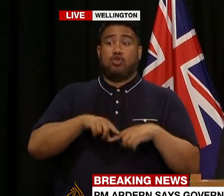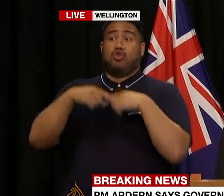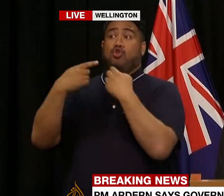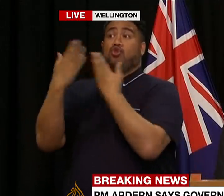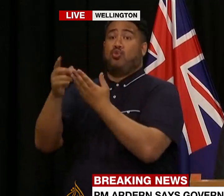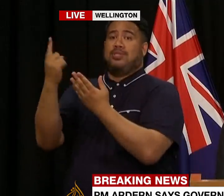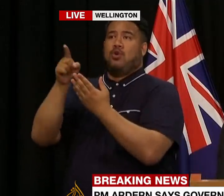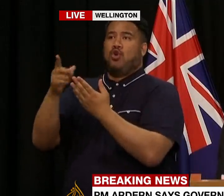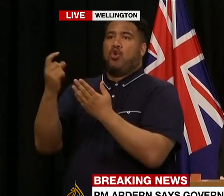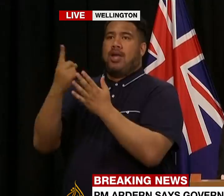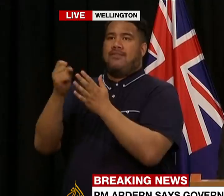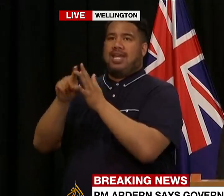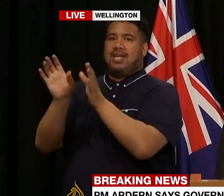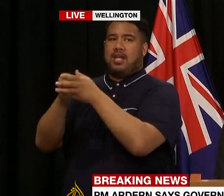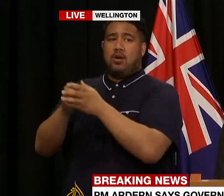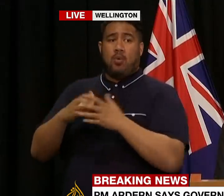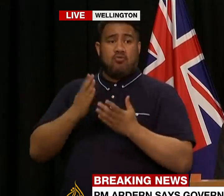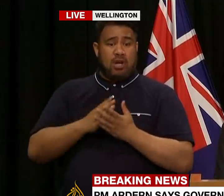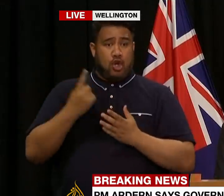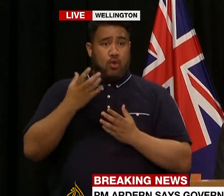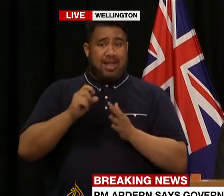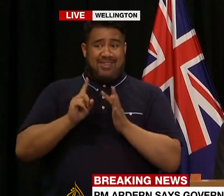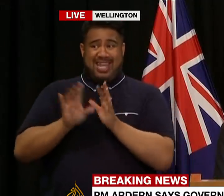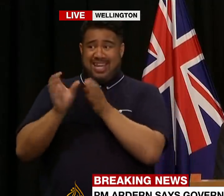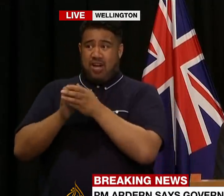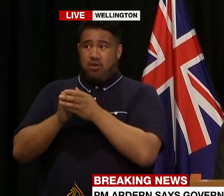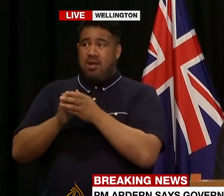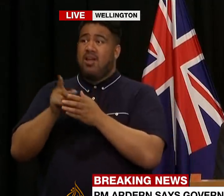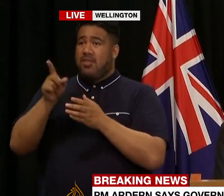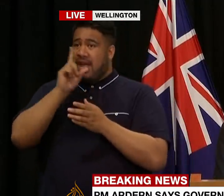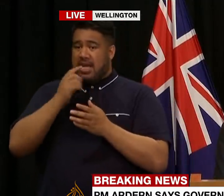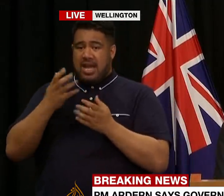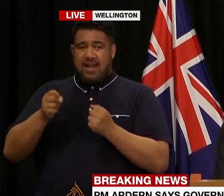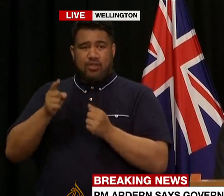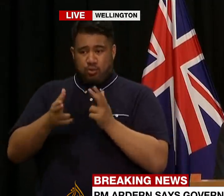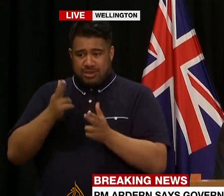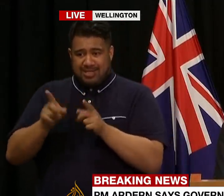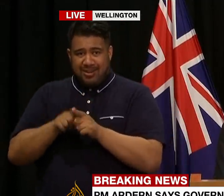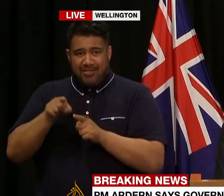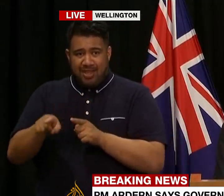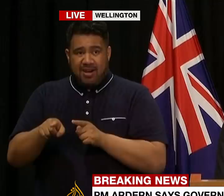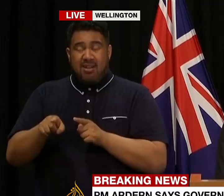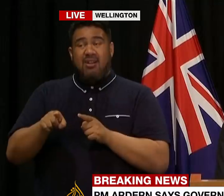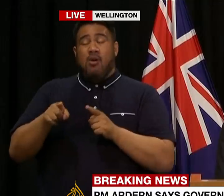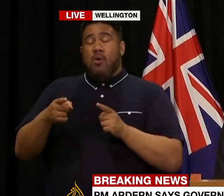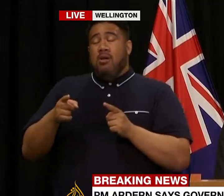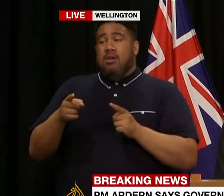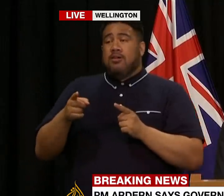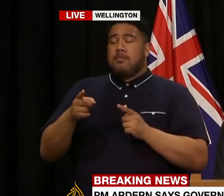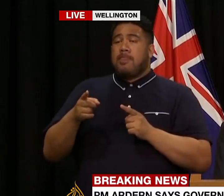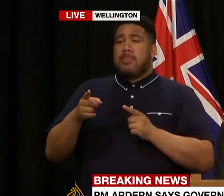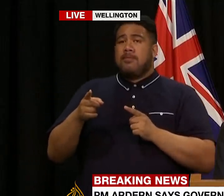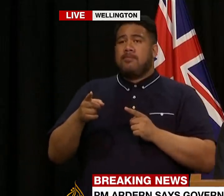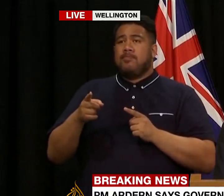Essentially, someone with an E category is already able to hold those weapons. That's very much temporary. Of course, that person who may then be in possession of it as for sale